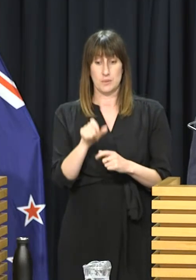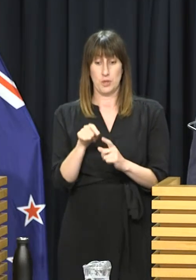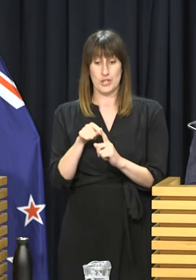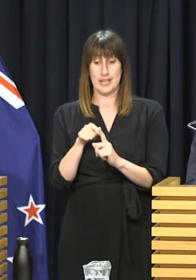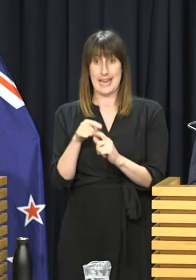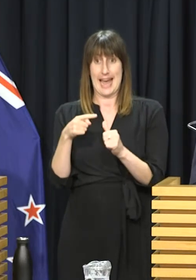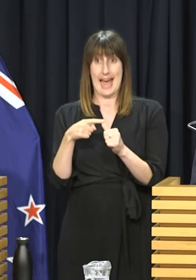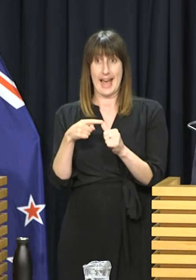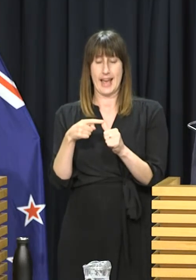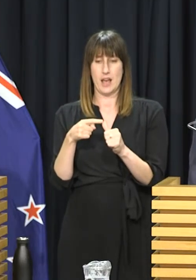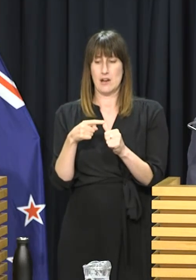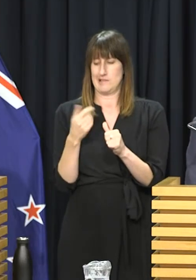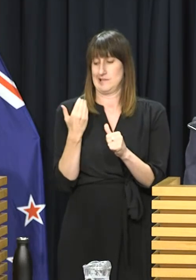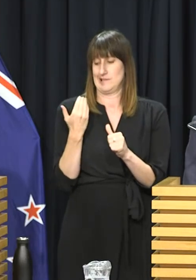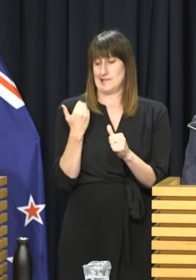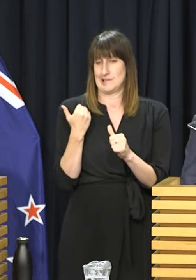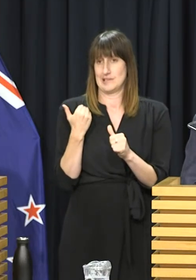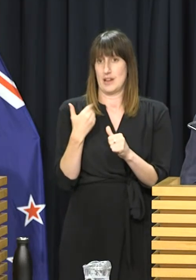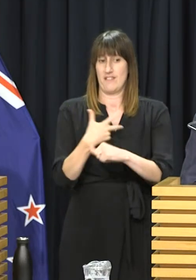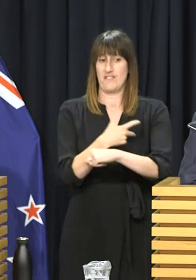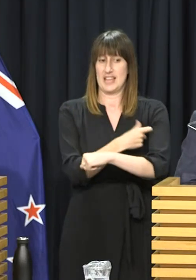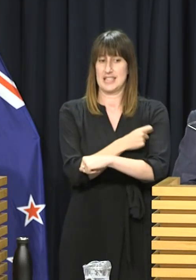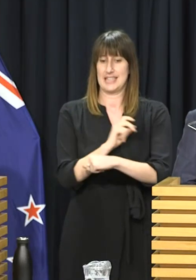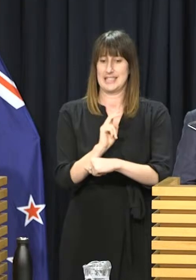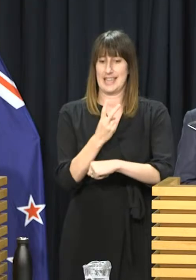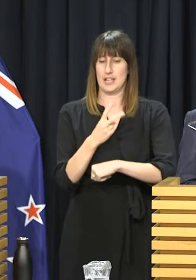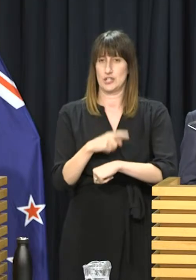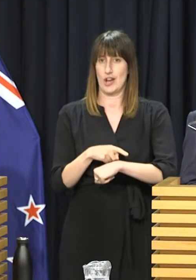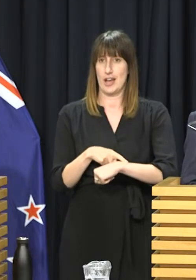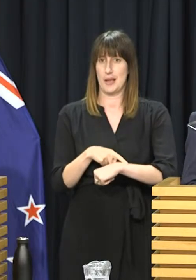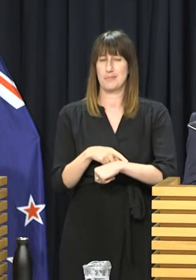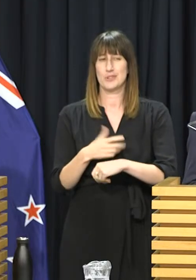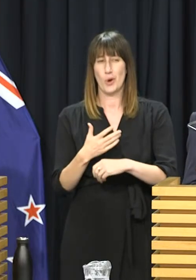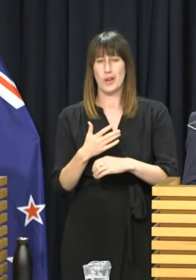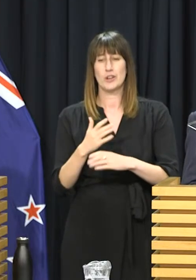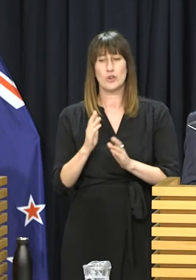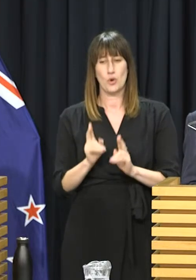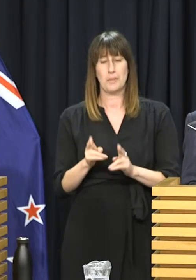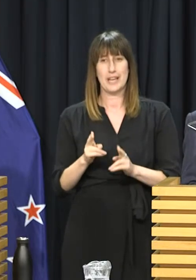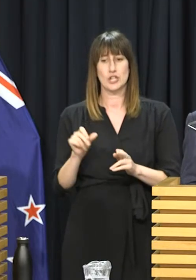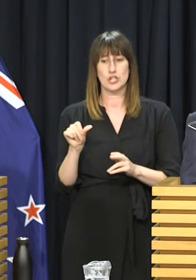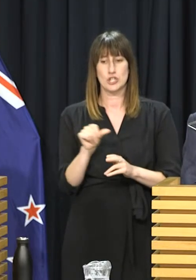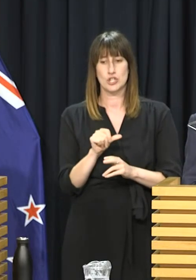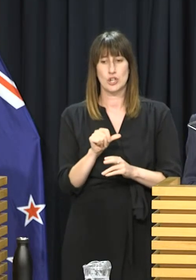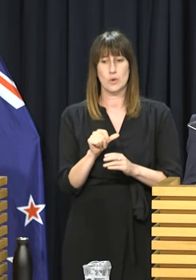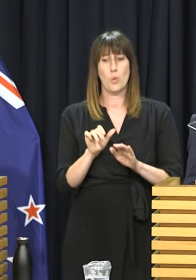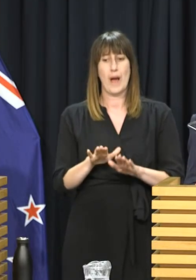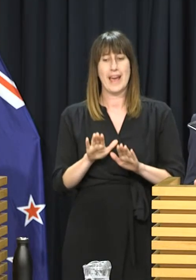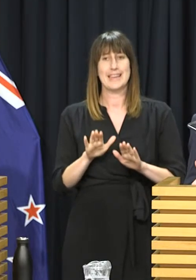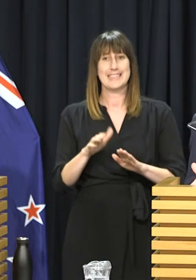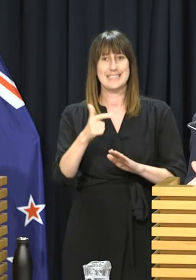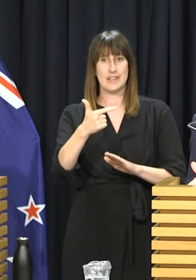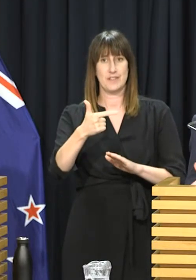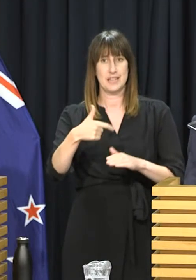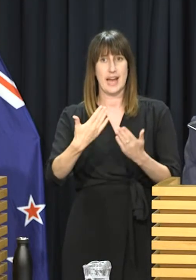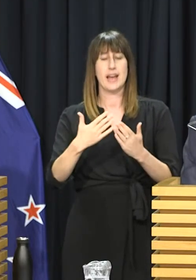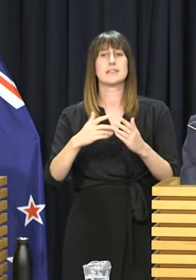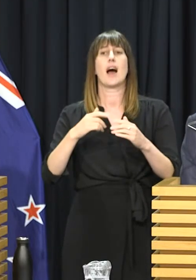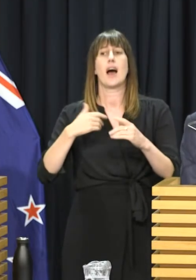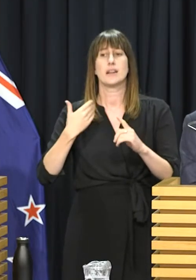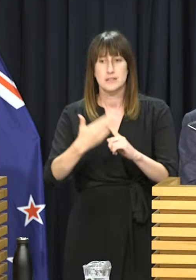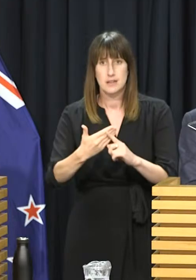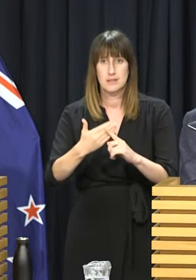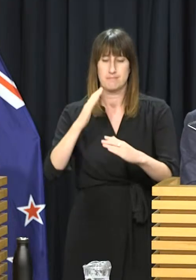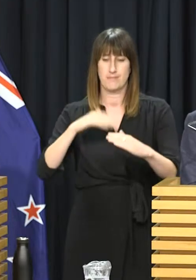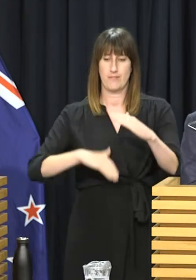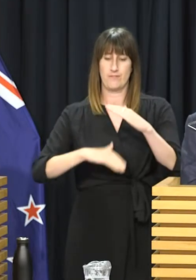days before they returned the positive test, and we generally will say people are likely to be protected or receive that full protection from the